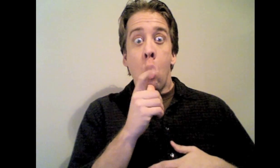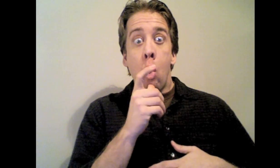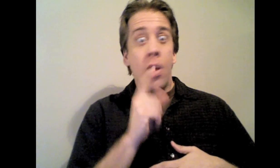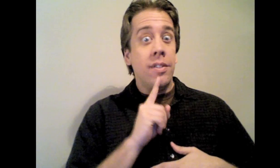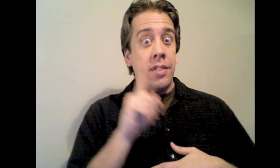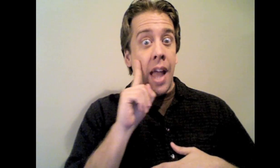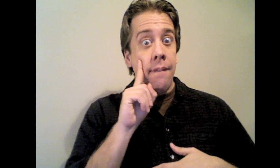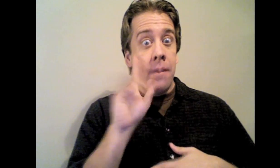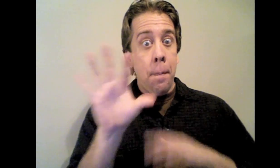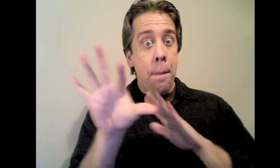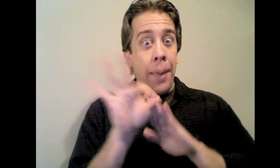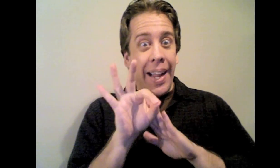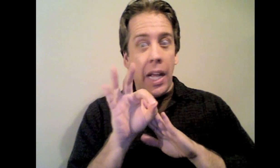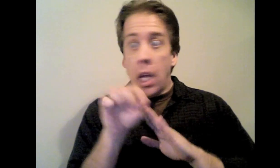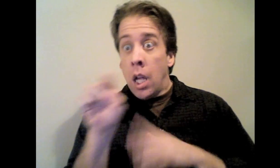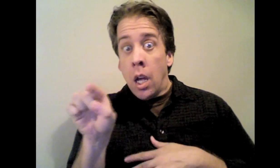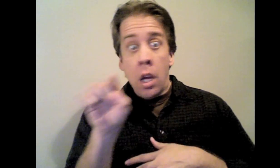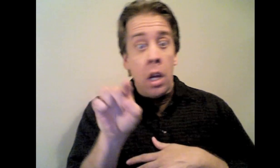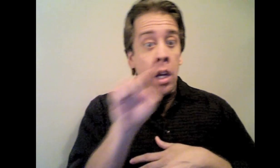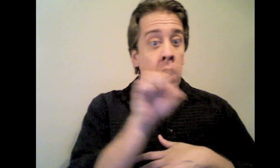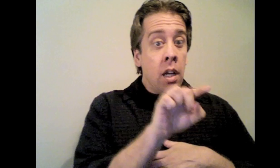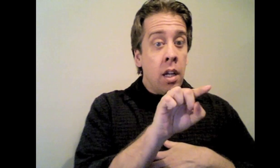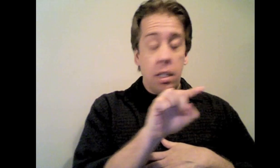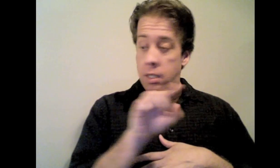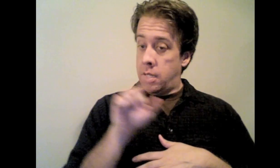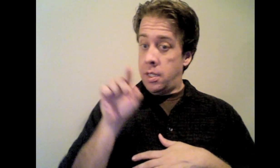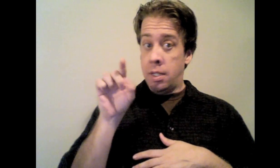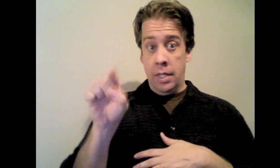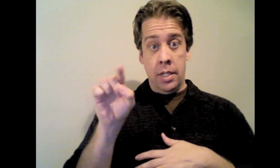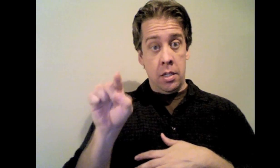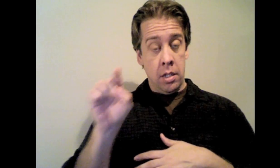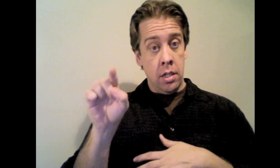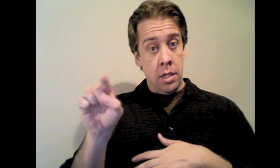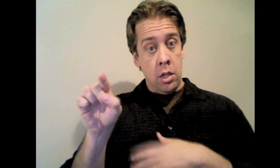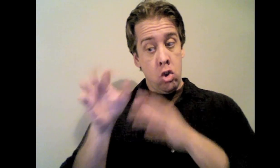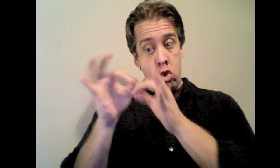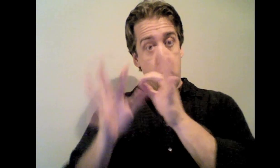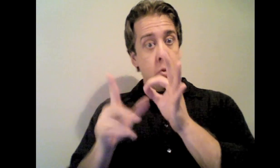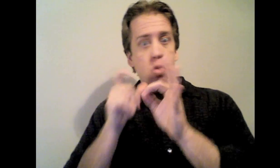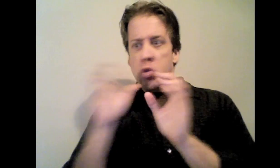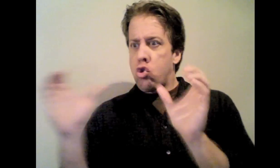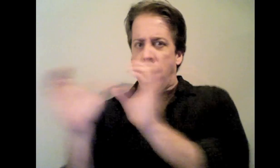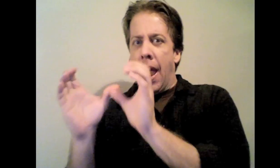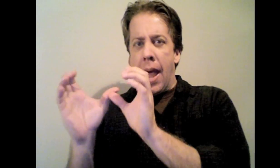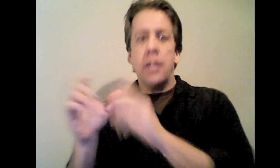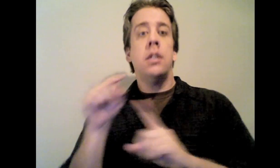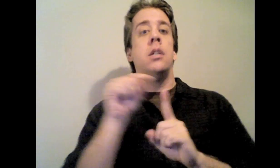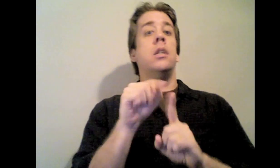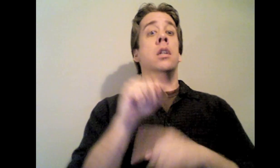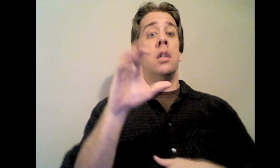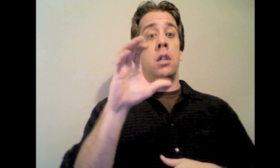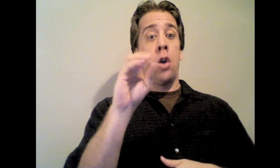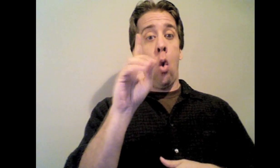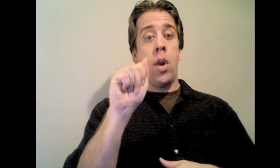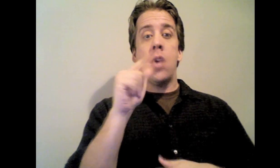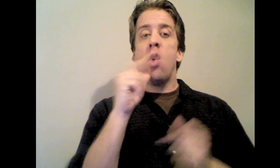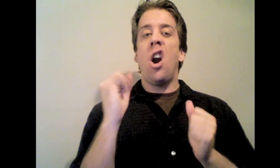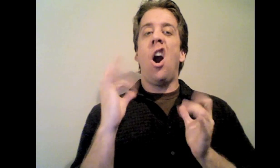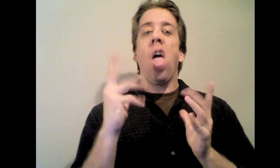So, who did the deaf person end up picking? Interpreter 1, 2, or 3? The first interpreter was certified.